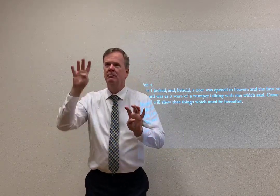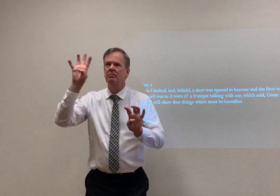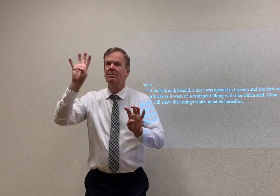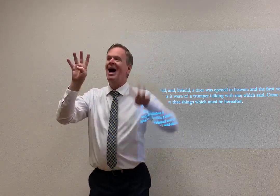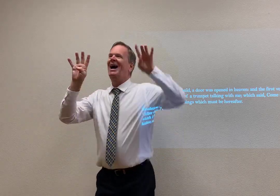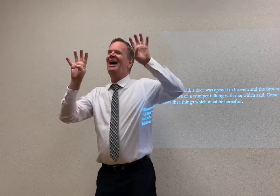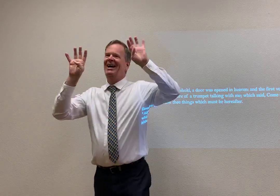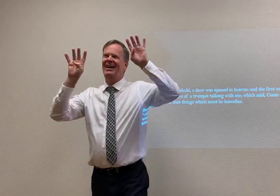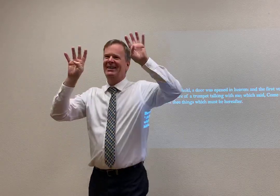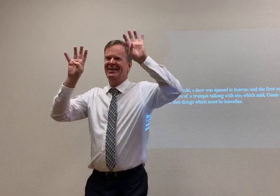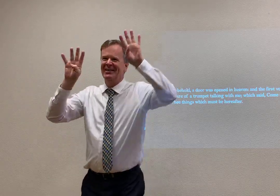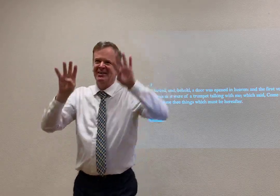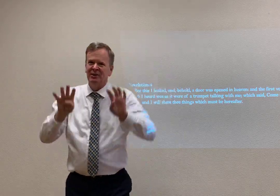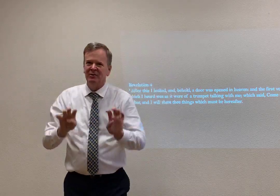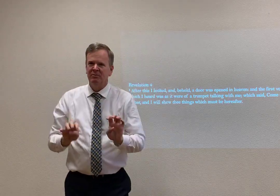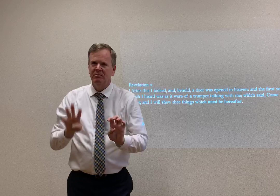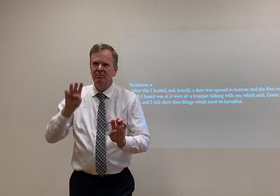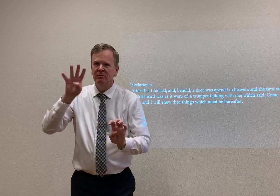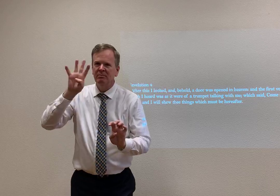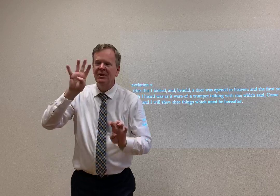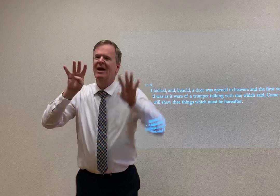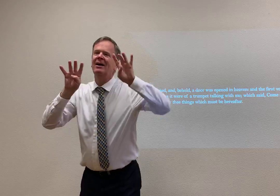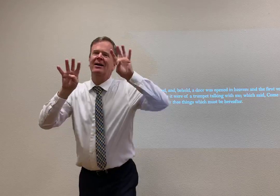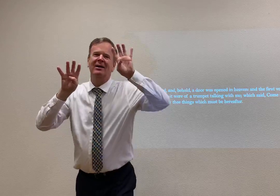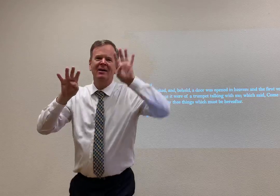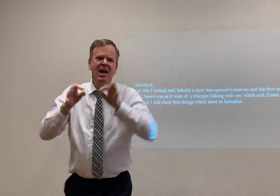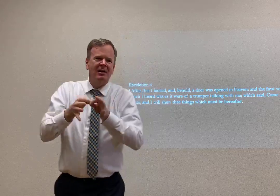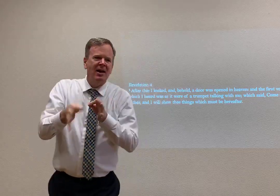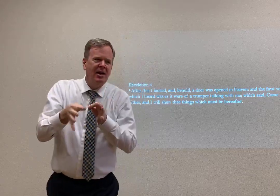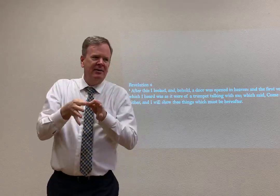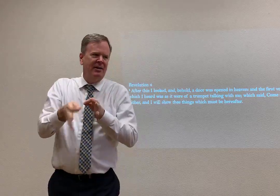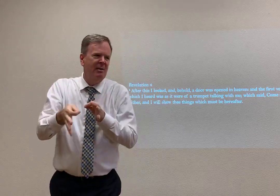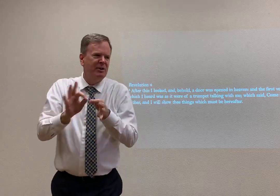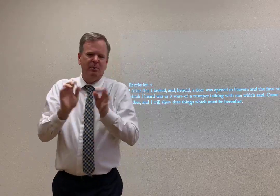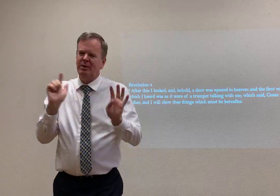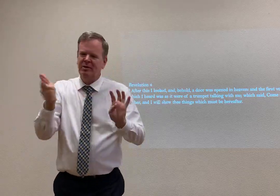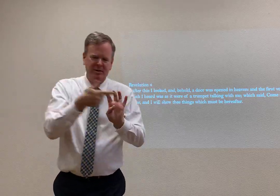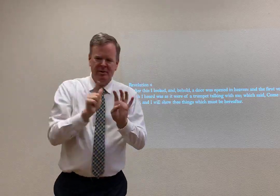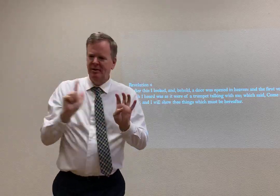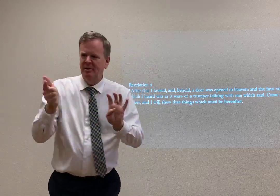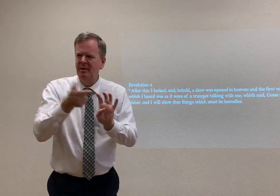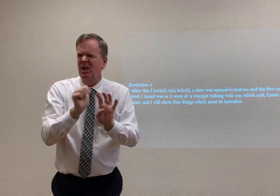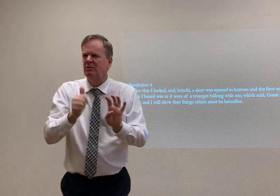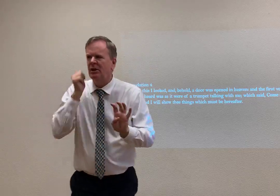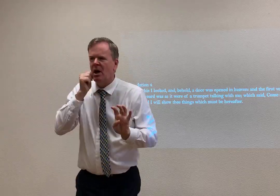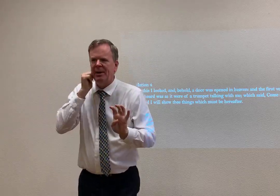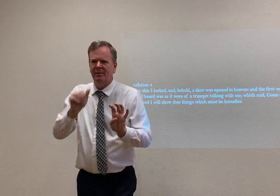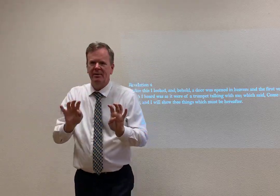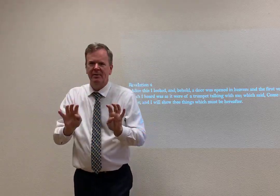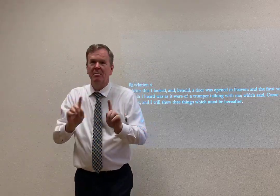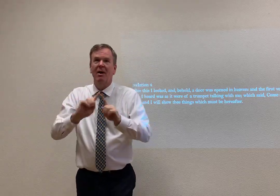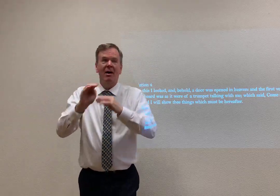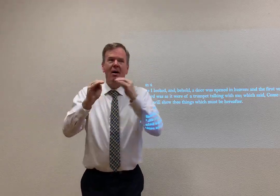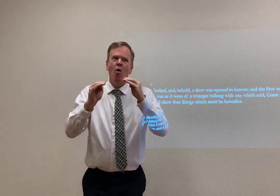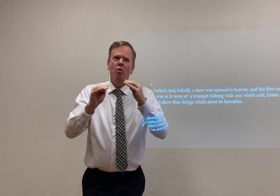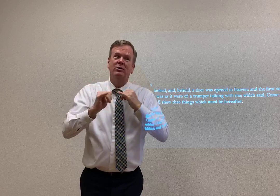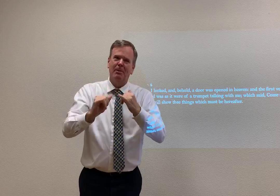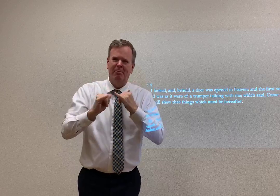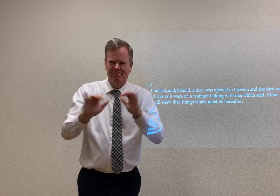church, all the hearing people laugh and then the deaf people will laugh. There's a little bit of a delayed response for deaf people, and that's common, that's normal. But in heaven, that's